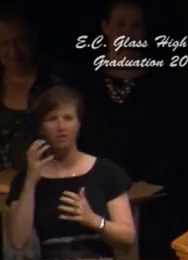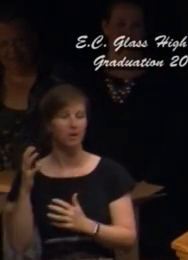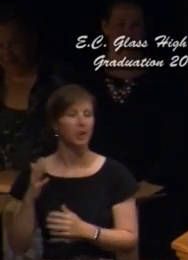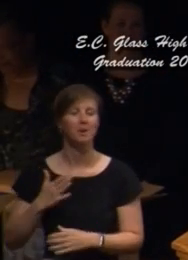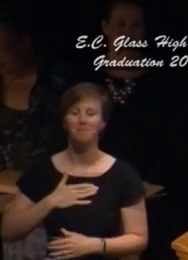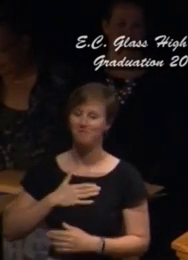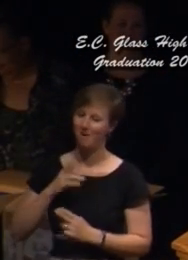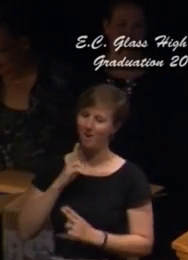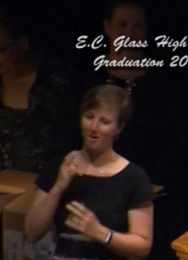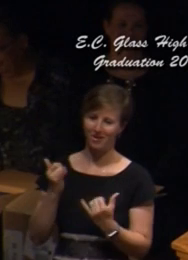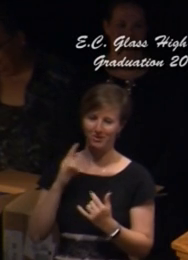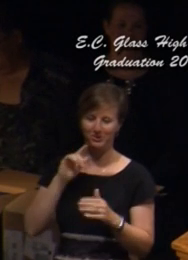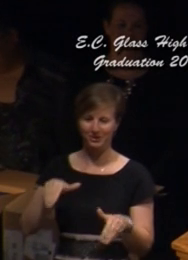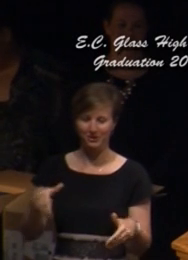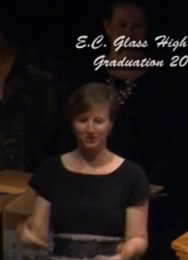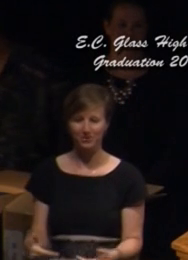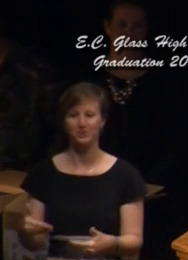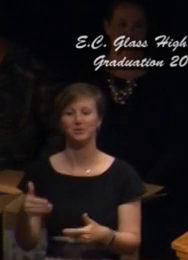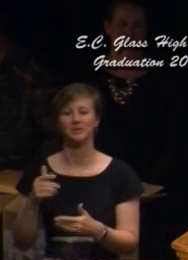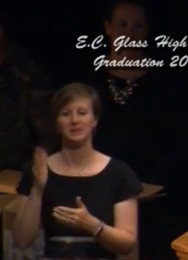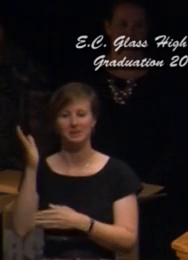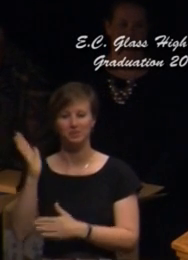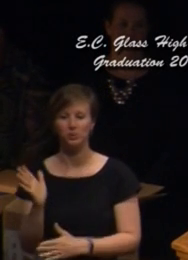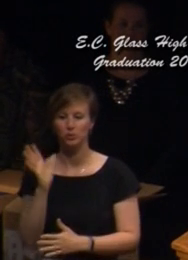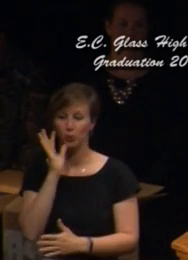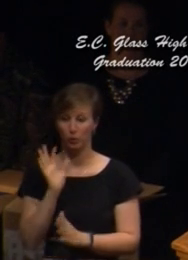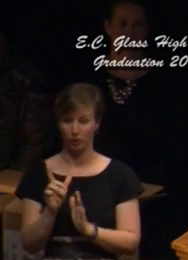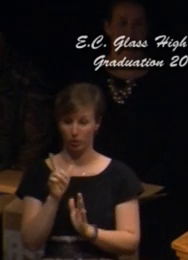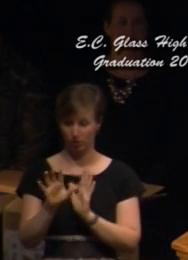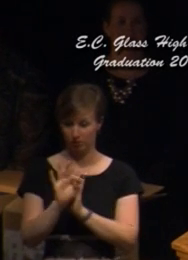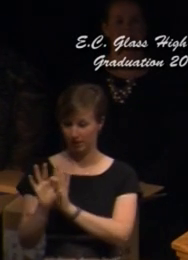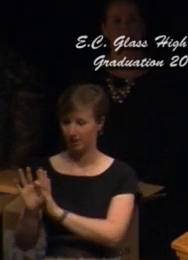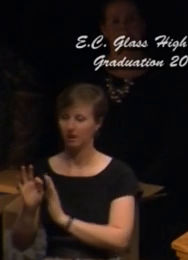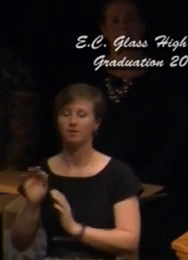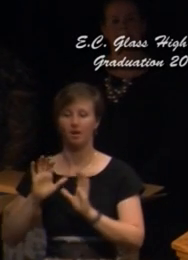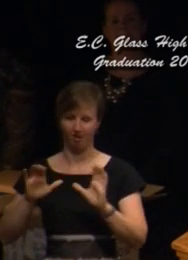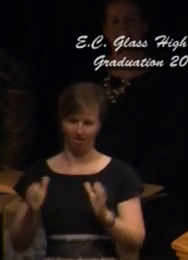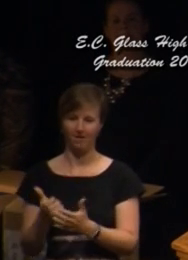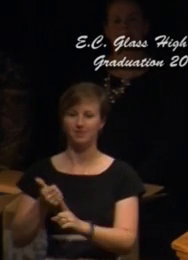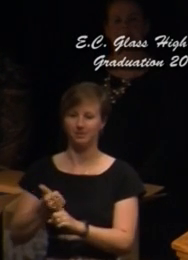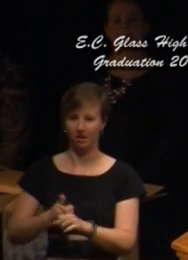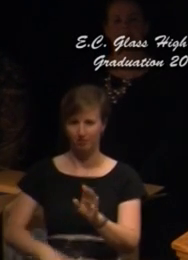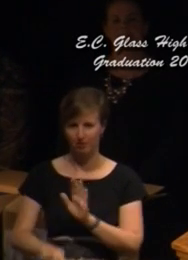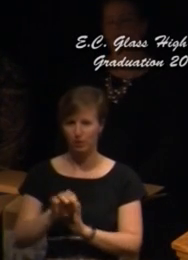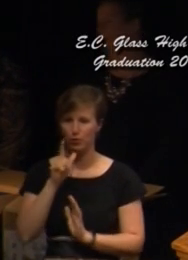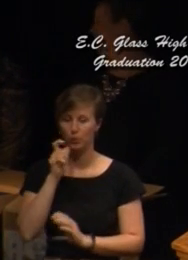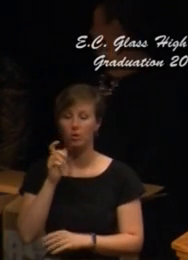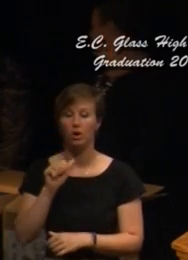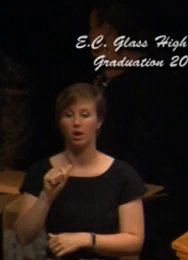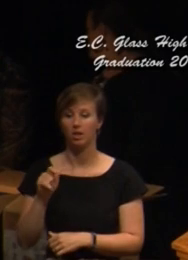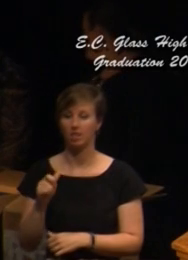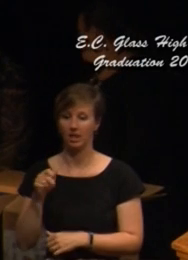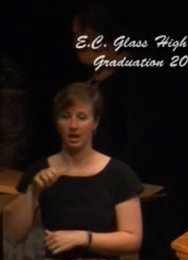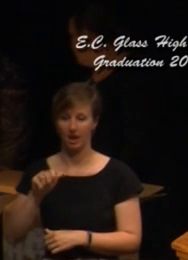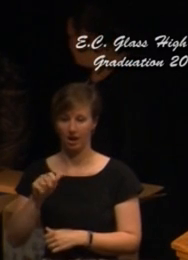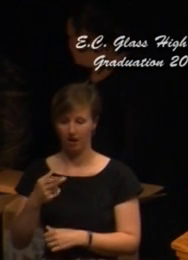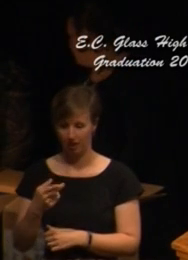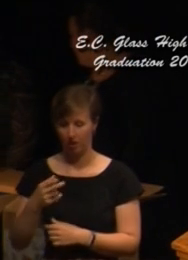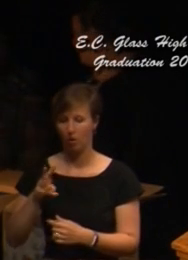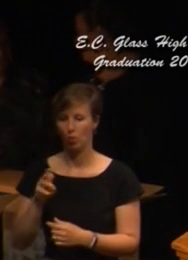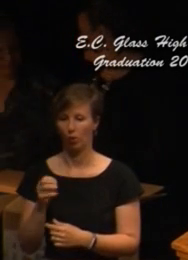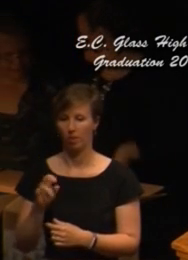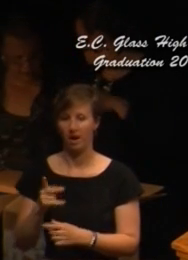It is my privilege to introduce our graduation speakers, who were chosen by the class of 2017. First, we will hear from Aaliyah Womack, who is planning to